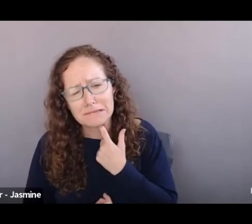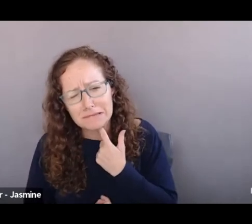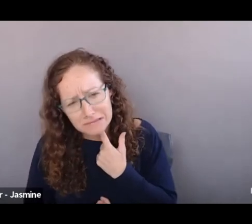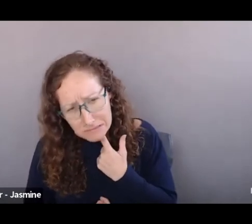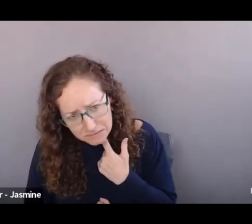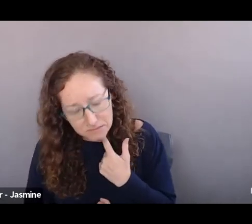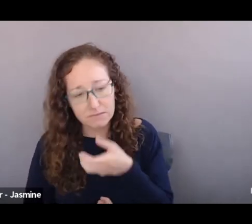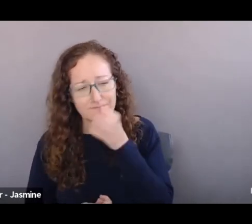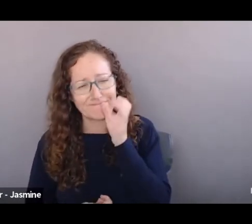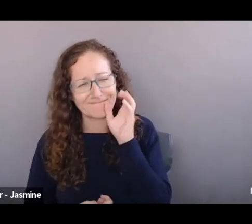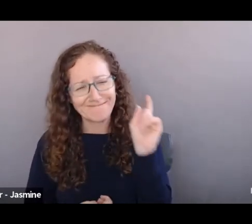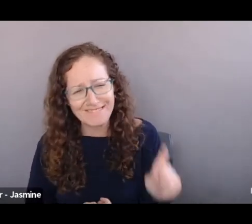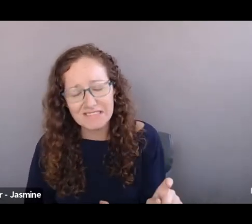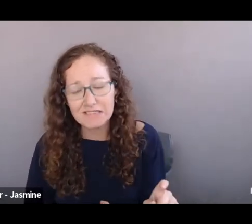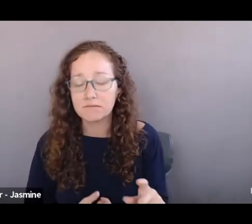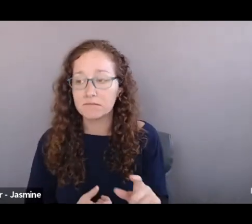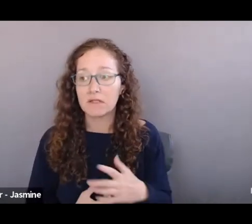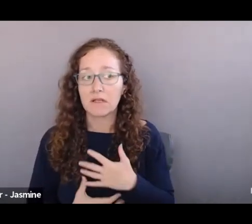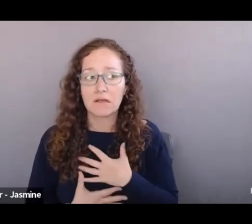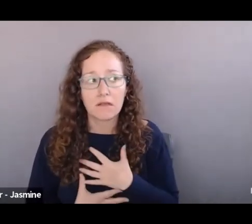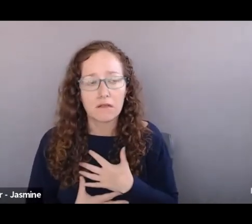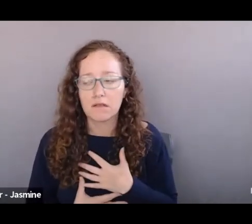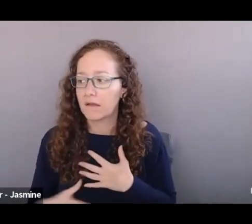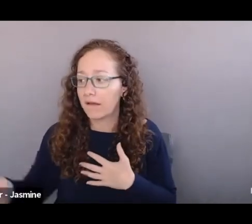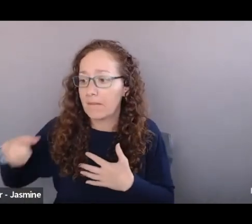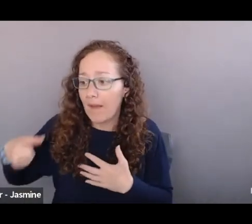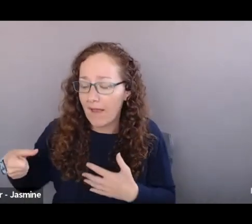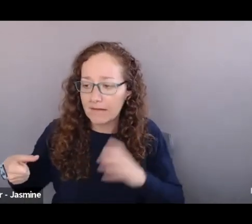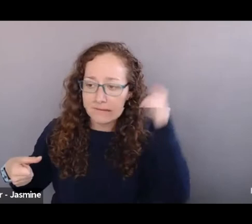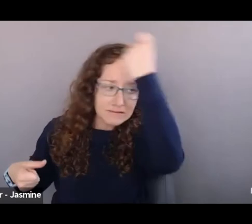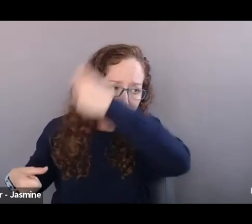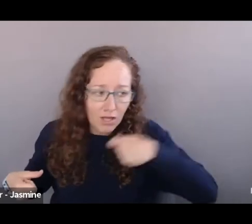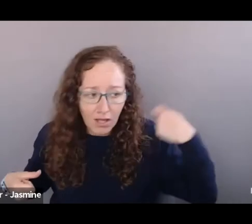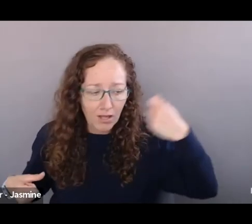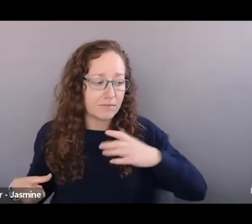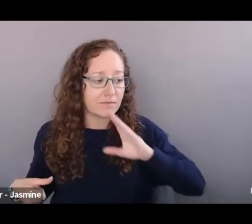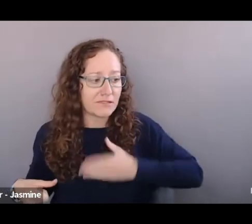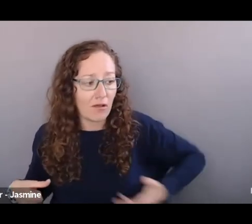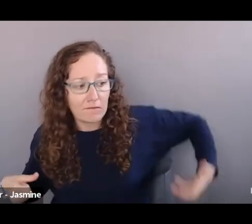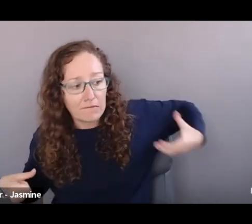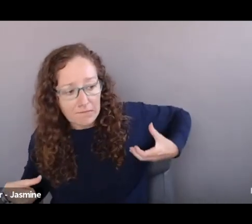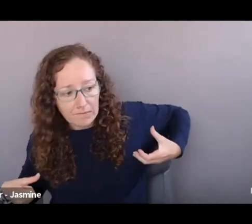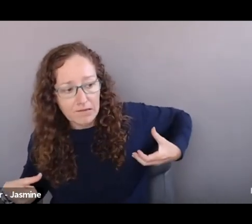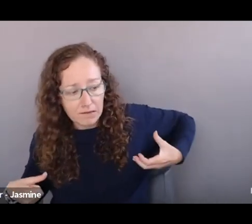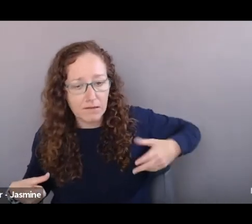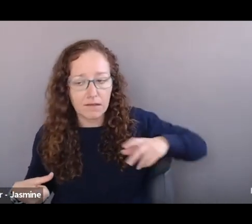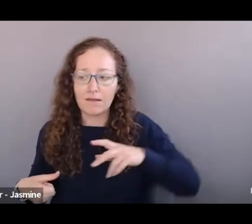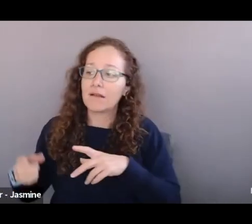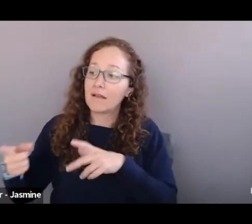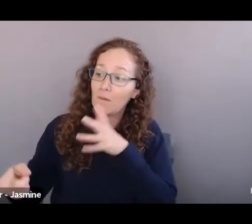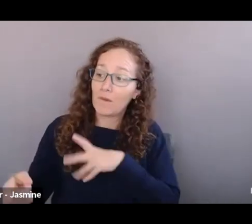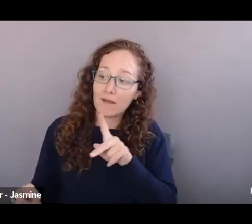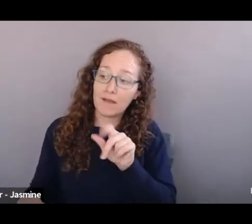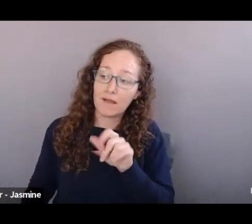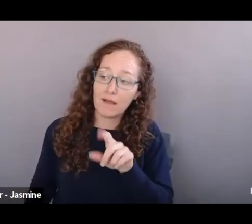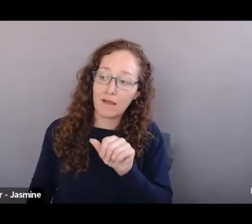Frantically, trying to balance my bag, my hijab, and my daughter, Kadan, in one